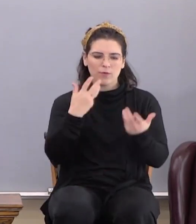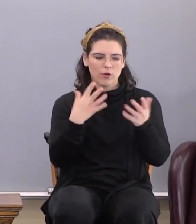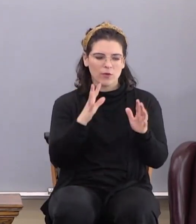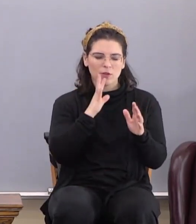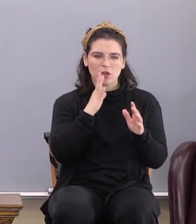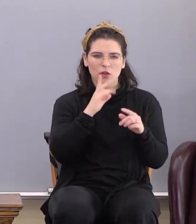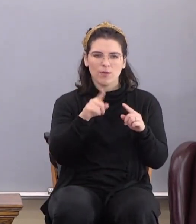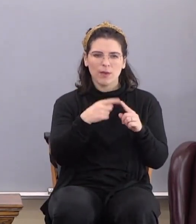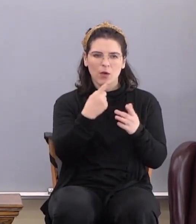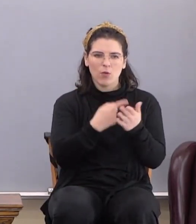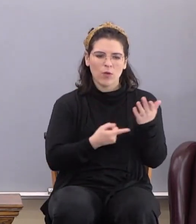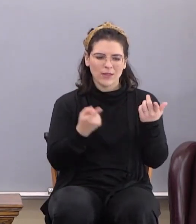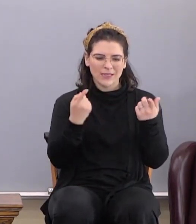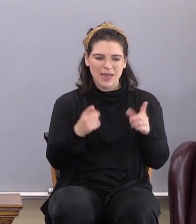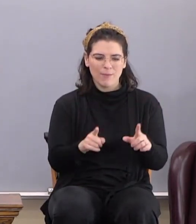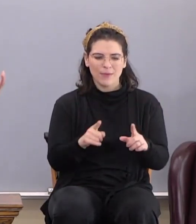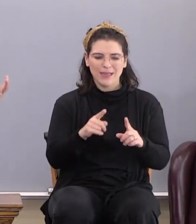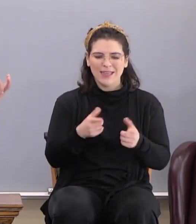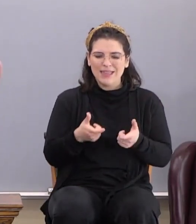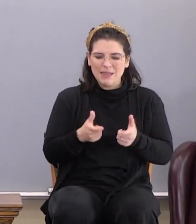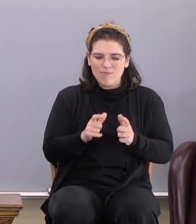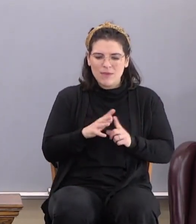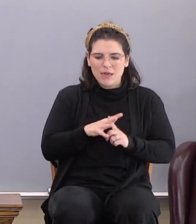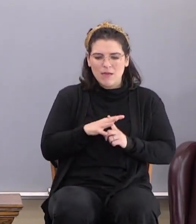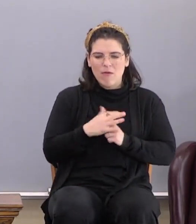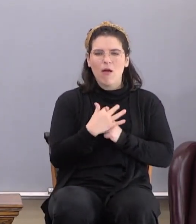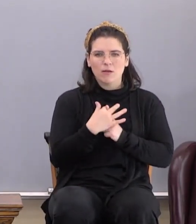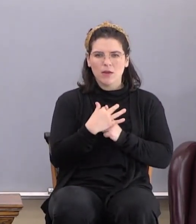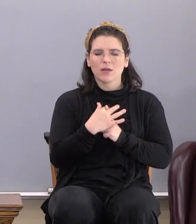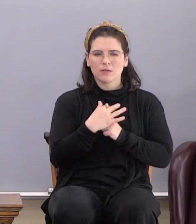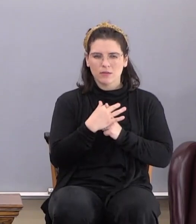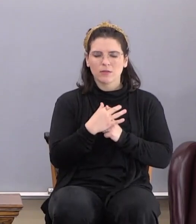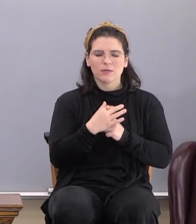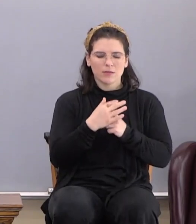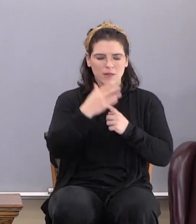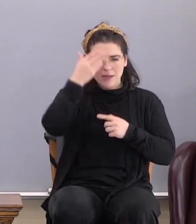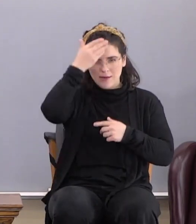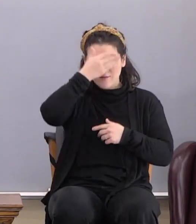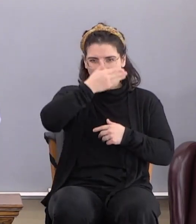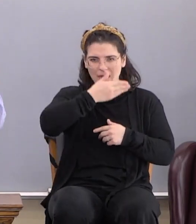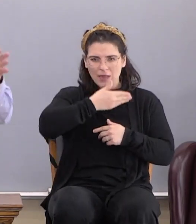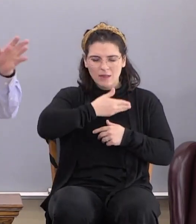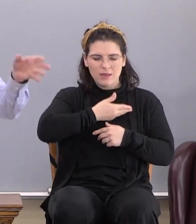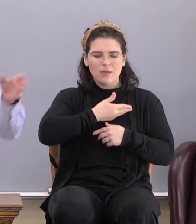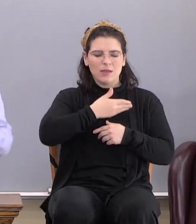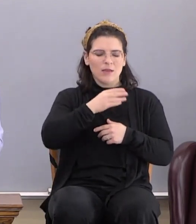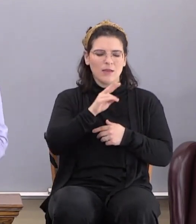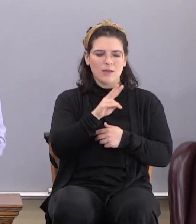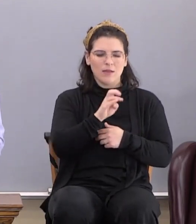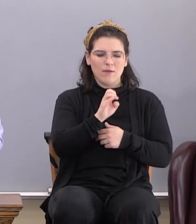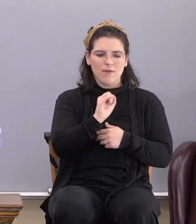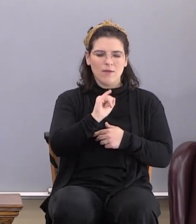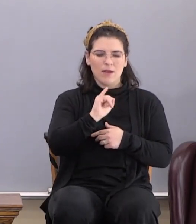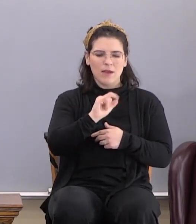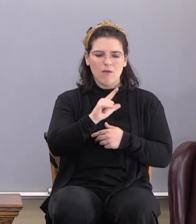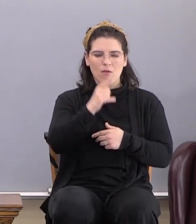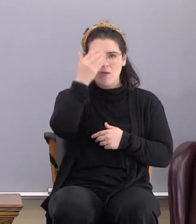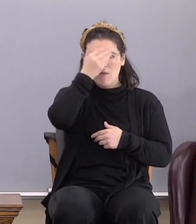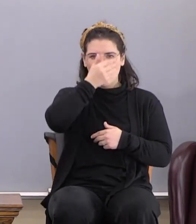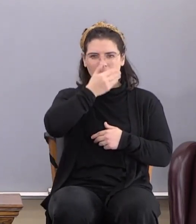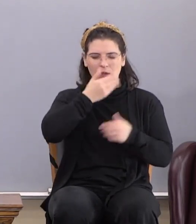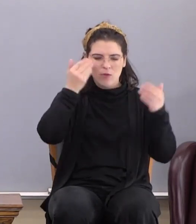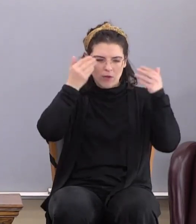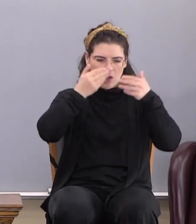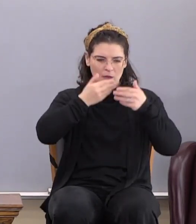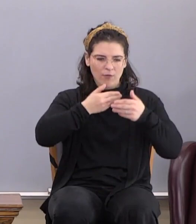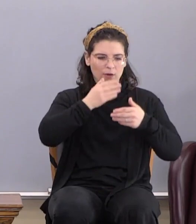immediate context, the issue of the veil, the covering that Moses had, the great lawgiver to the nation of Israel. The Apostle